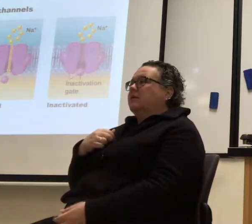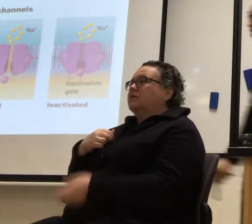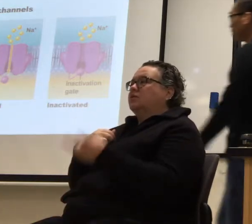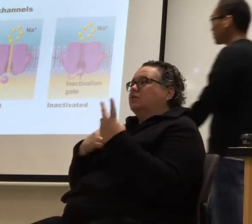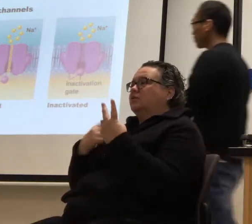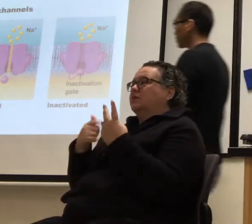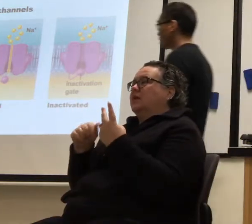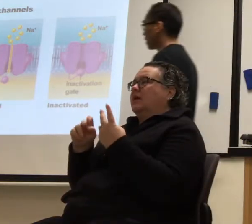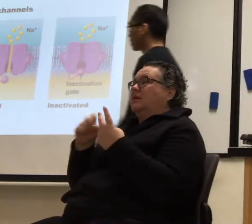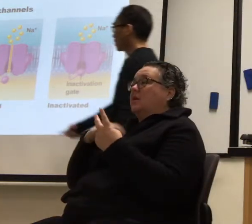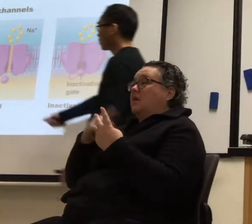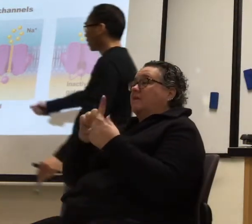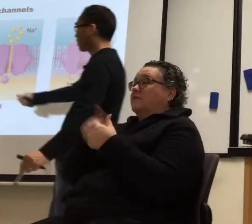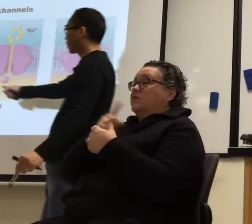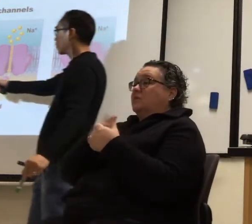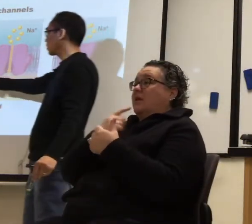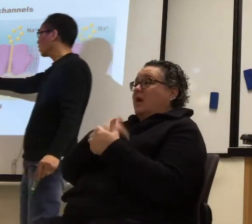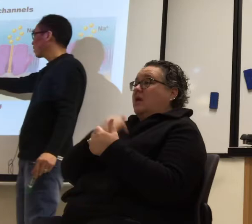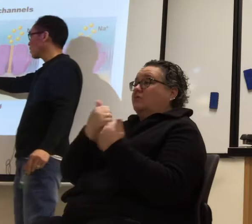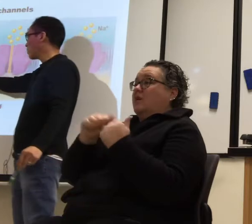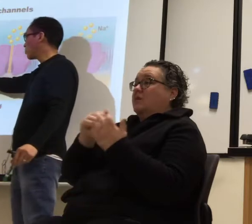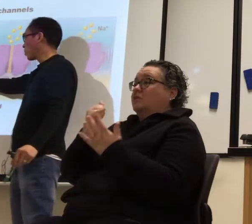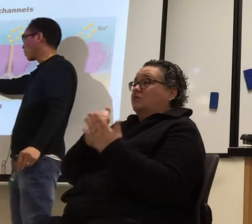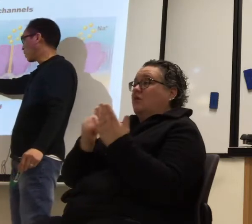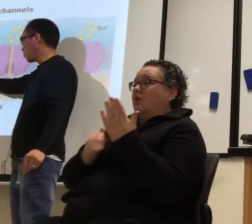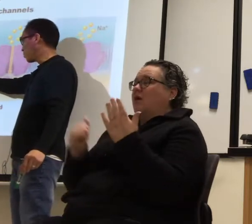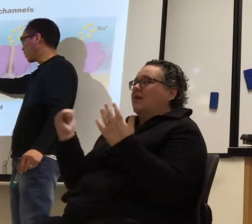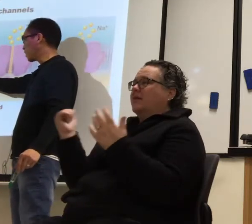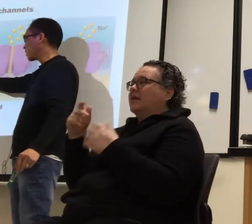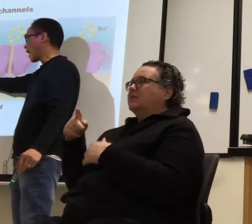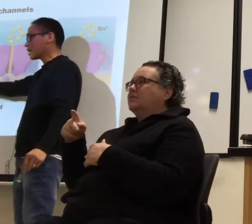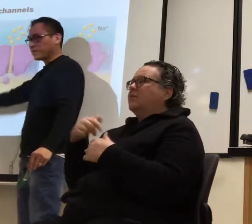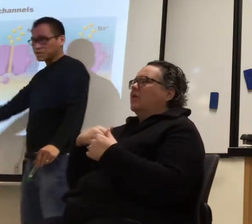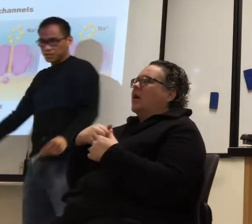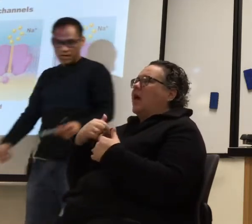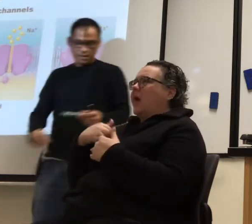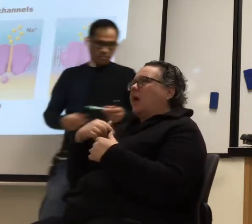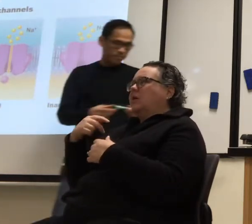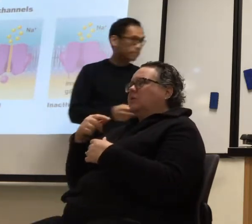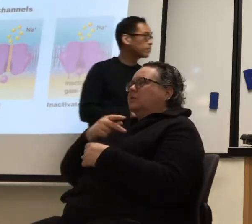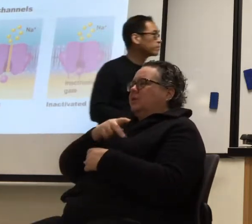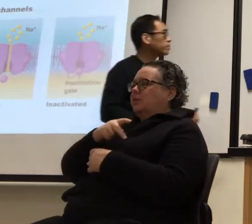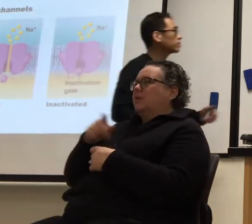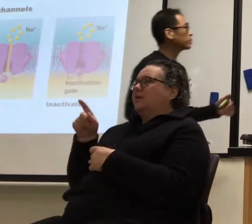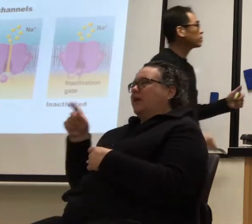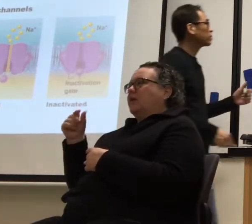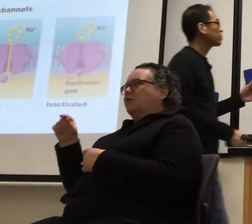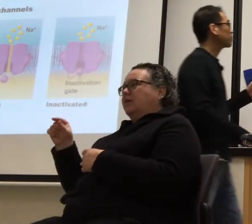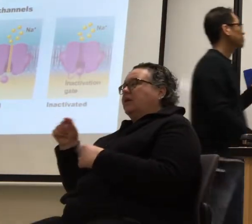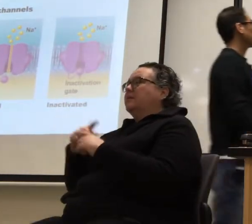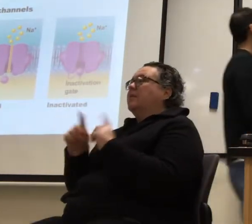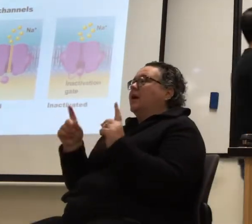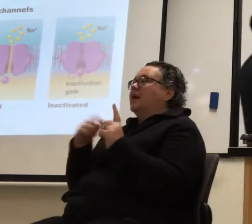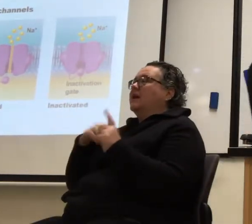what I tried to draw, this first gate right here. They use purple, I use green. It's an activation gate.